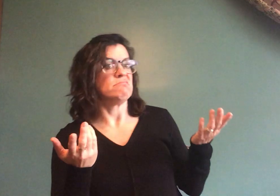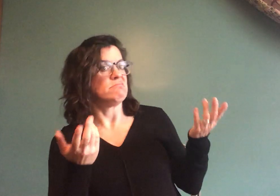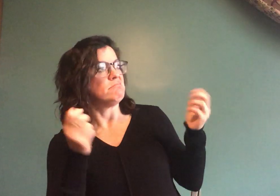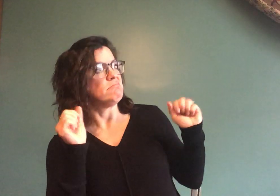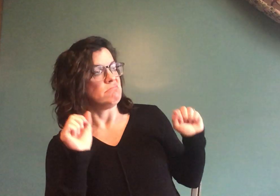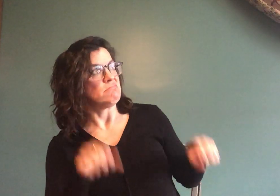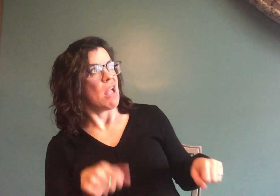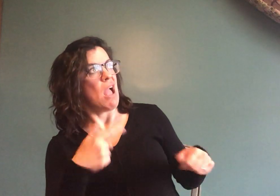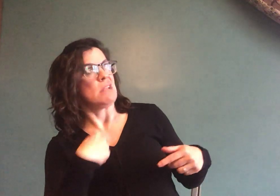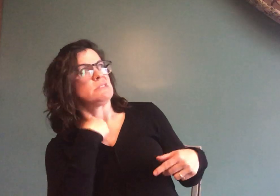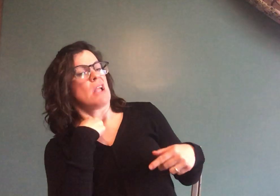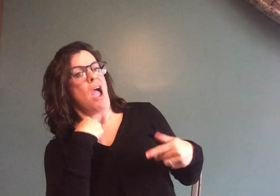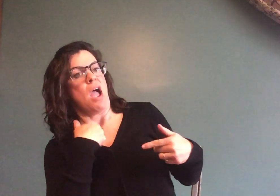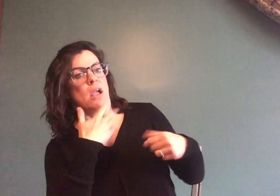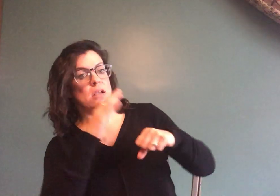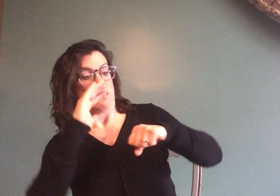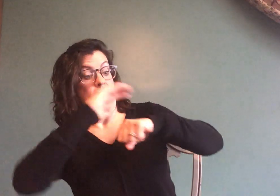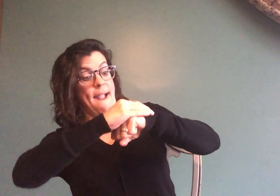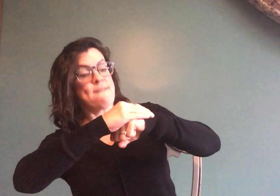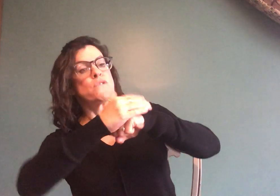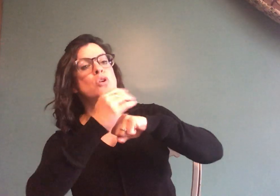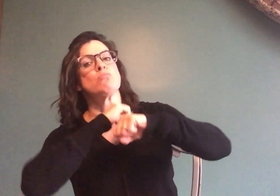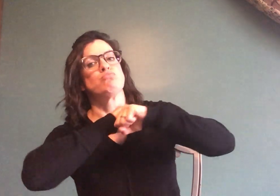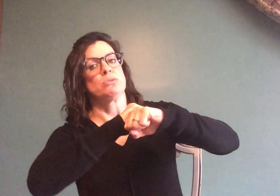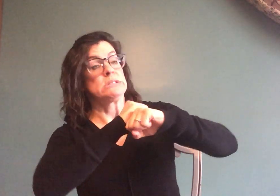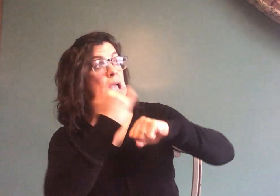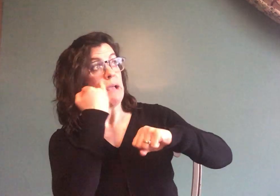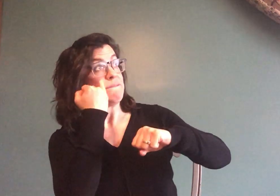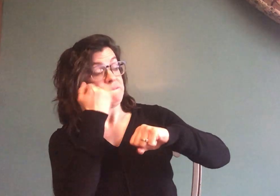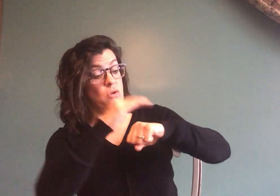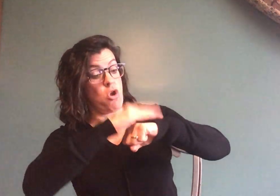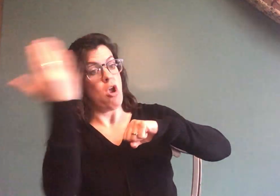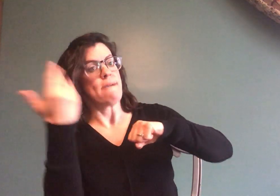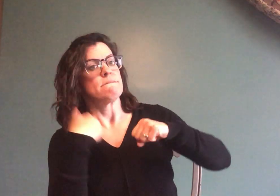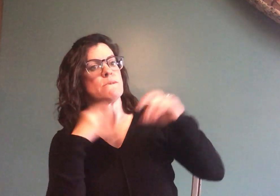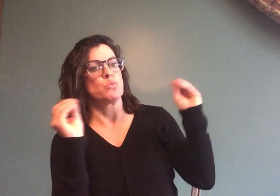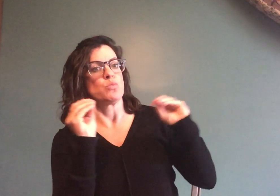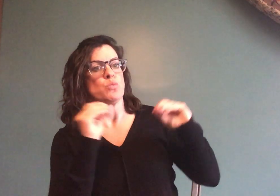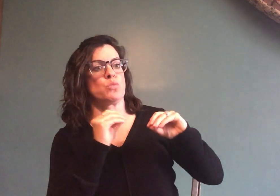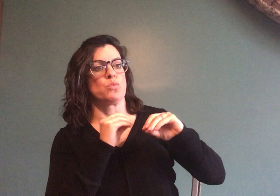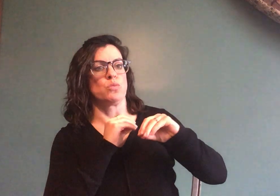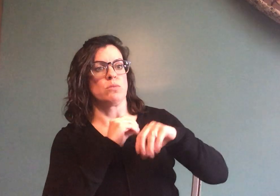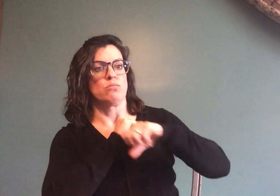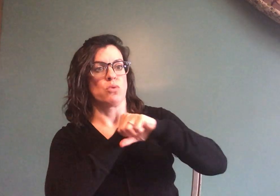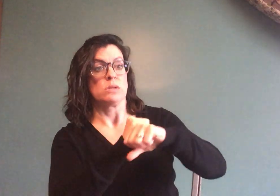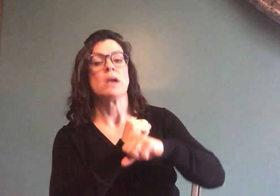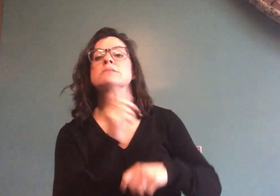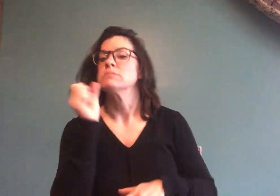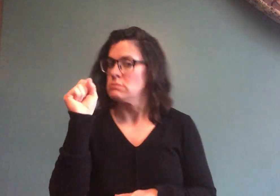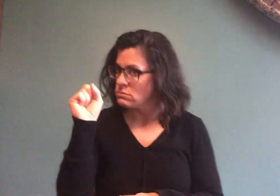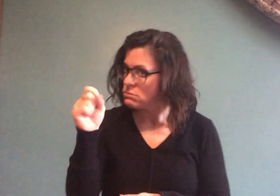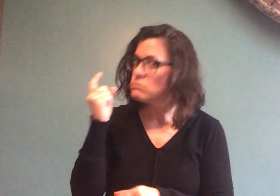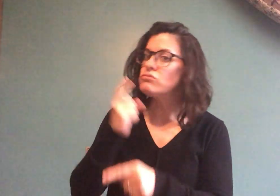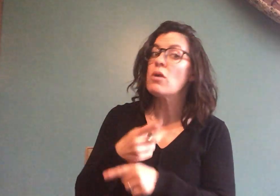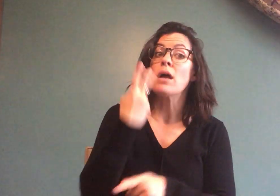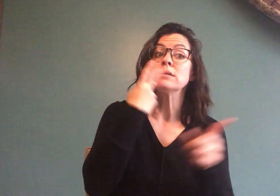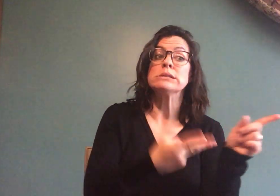than it is. Okay, look at the picture I brought up, guys, gals. What do you see?